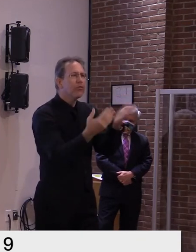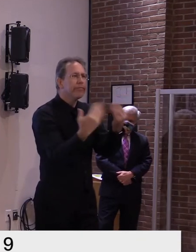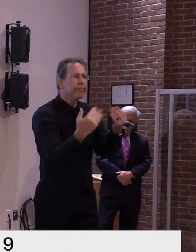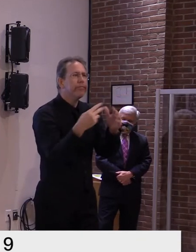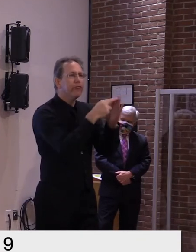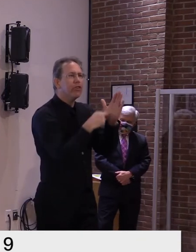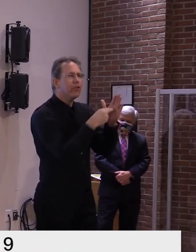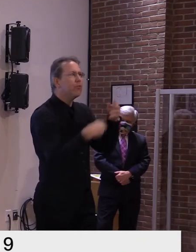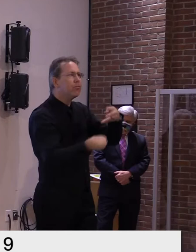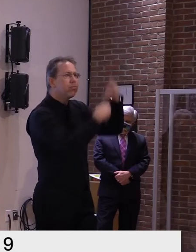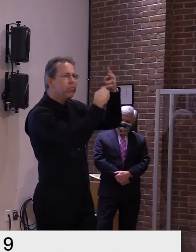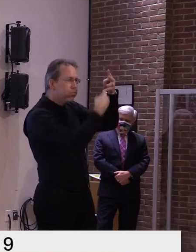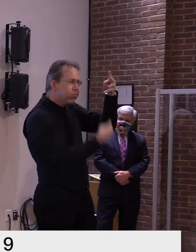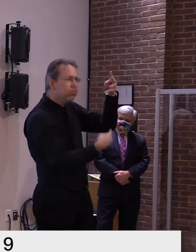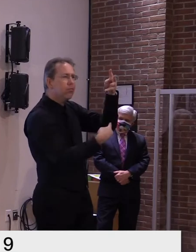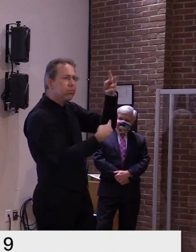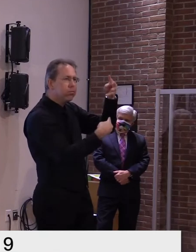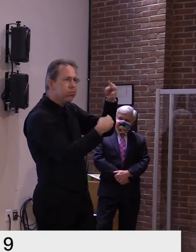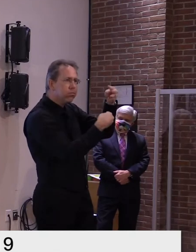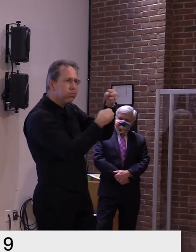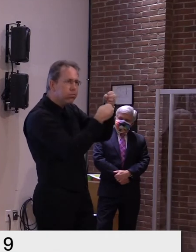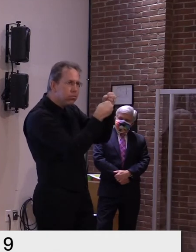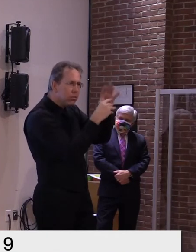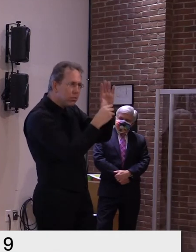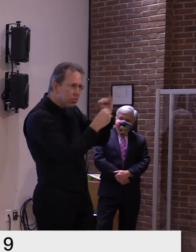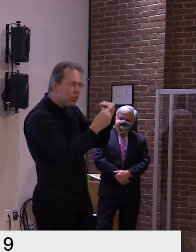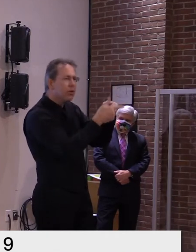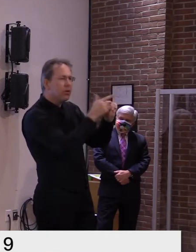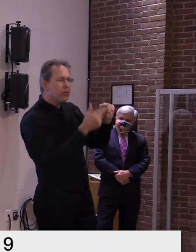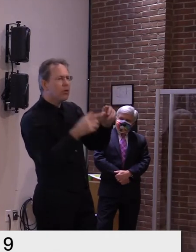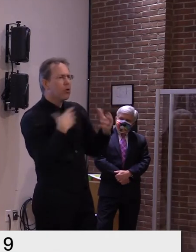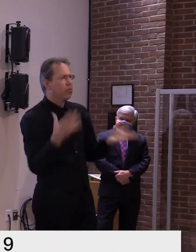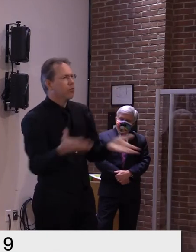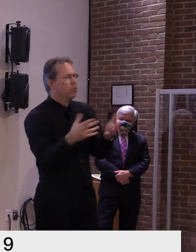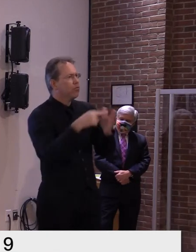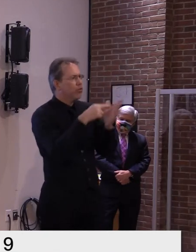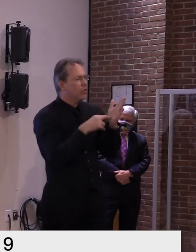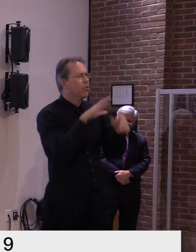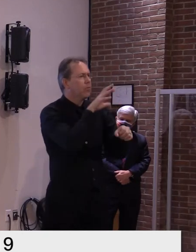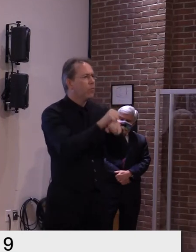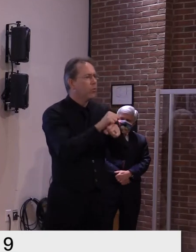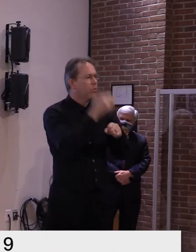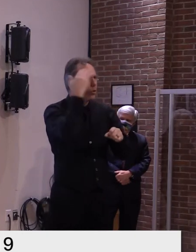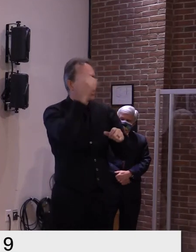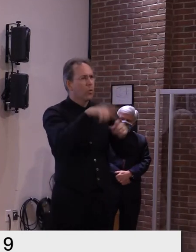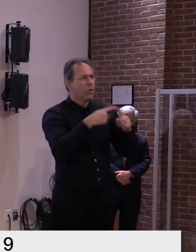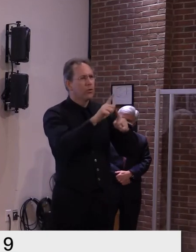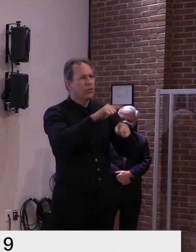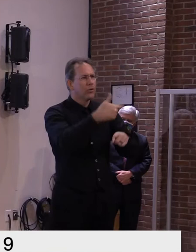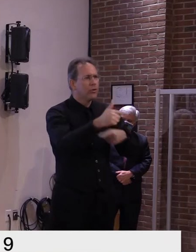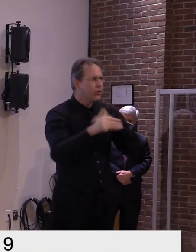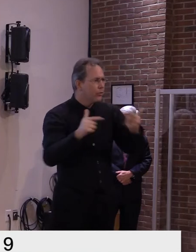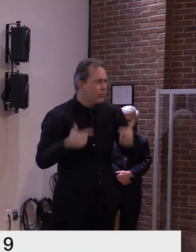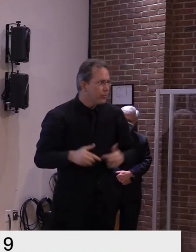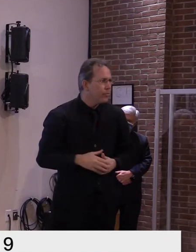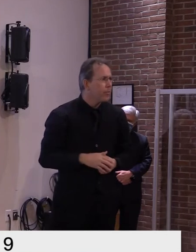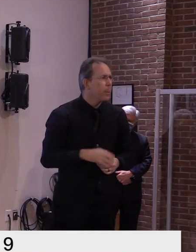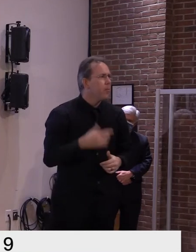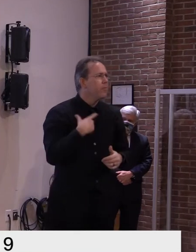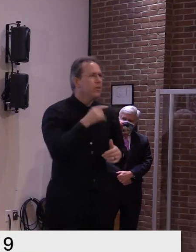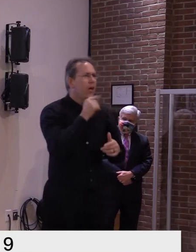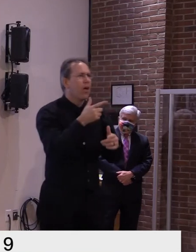less demand in the previous phase. So there'll be a variety of ways for us to get at that. With regard to your question,